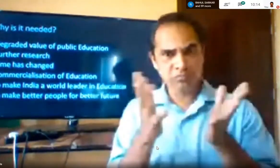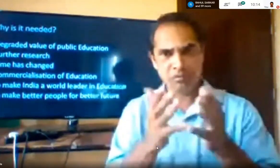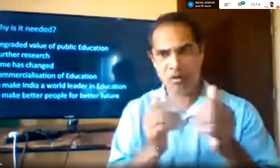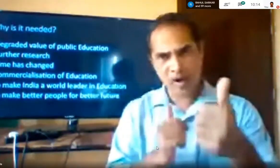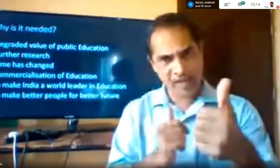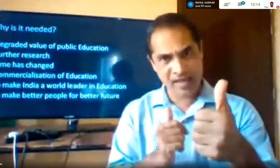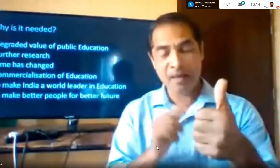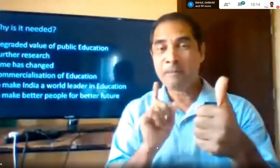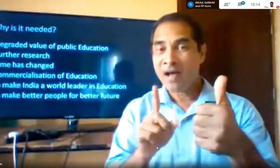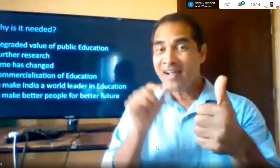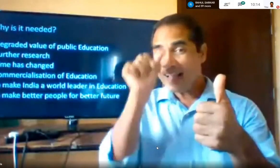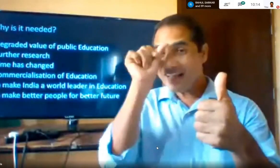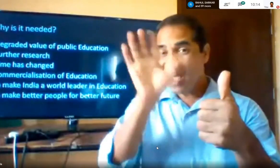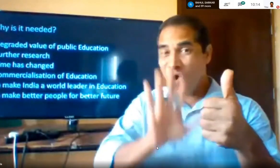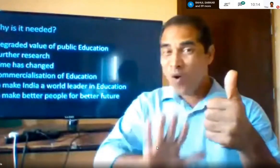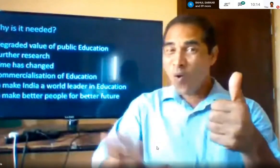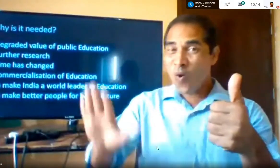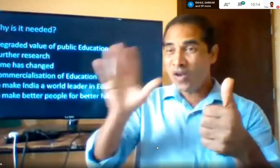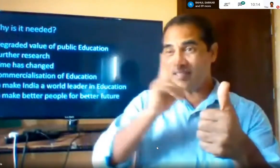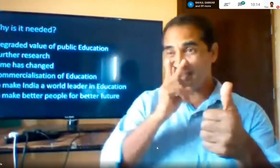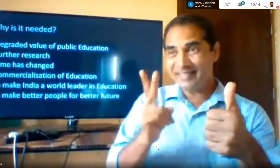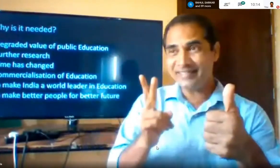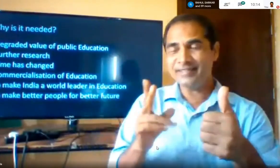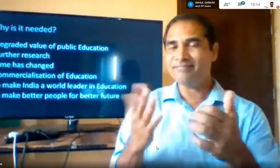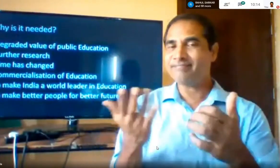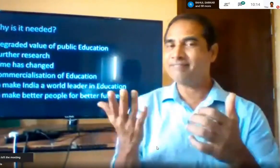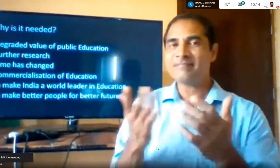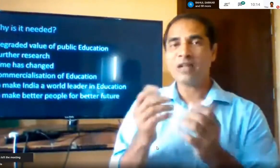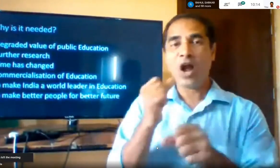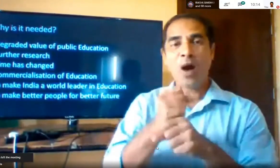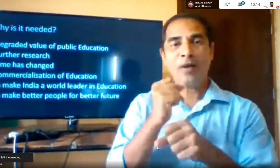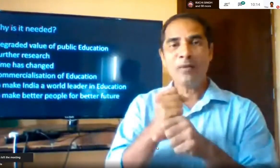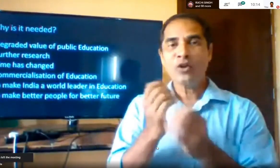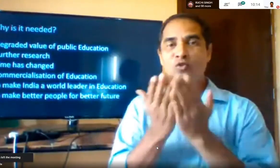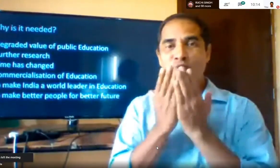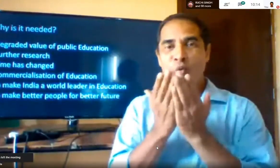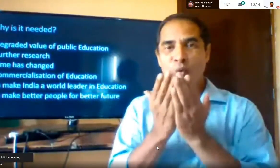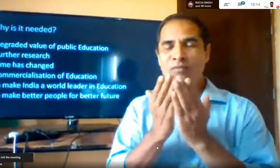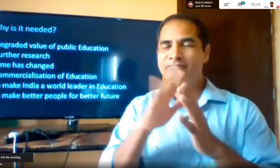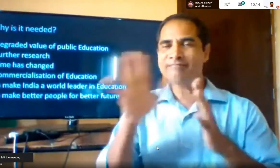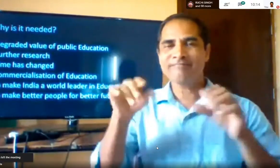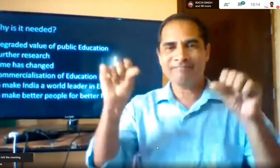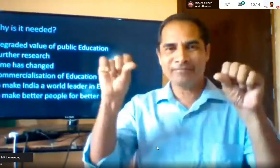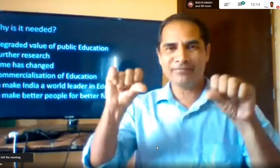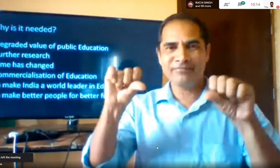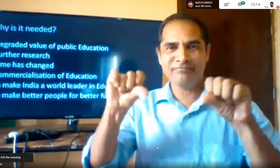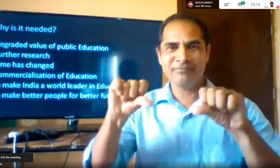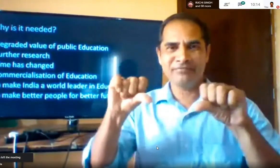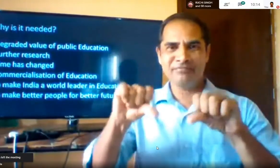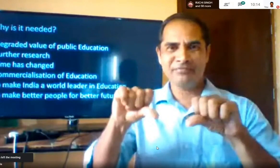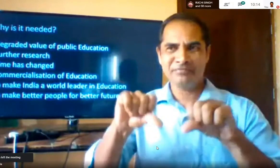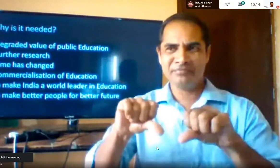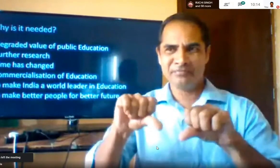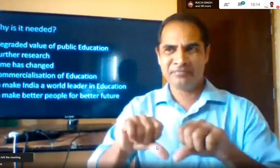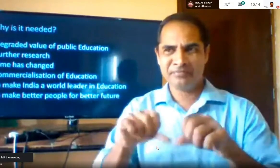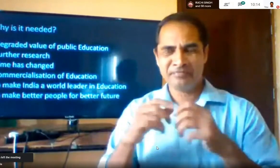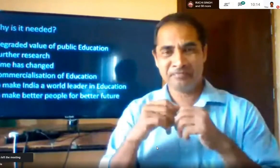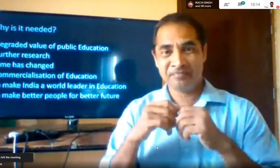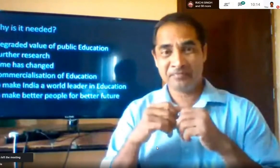The government is really encouraging the students to do their higher education. Government is supporting everything. But in